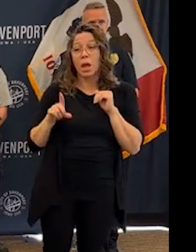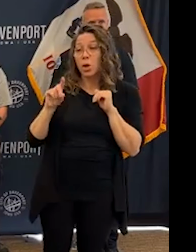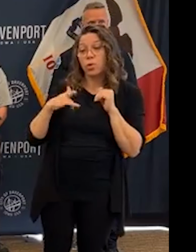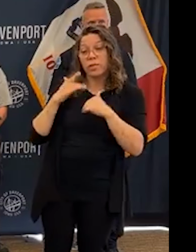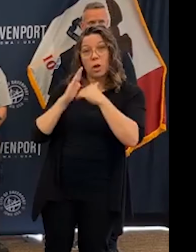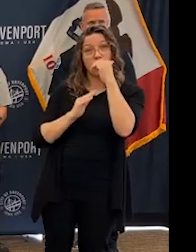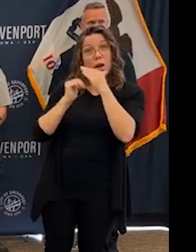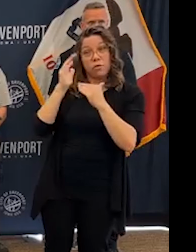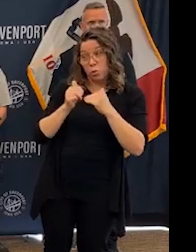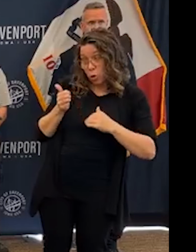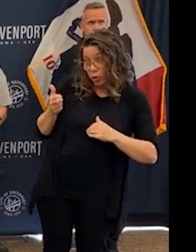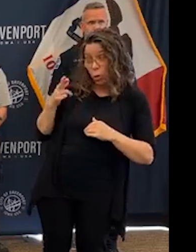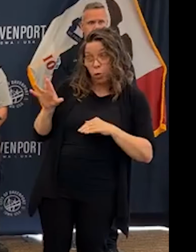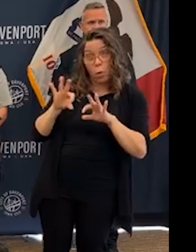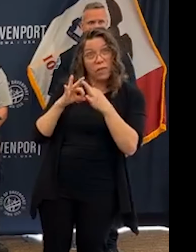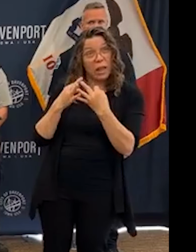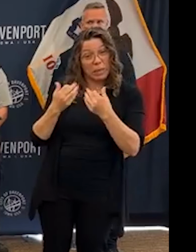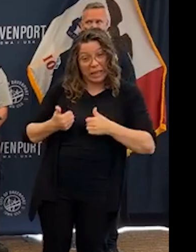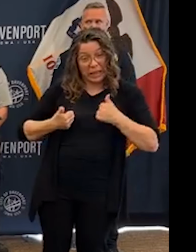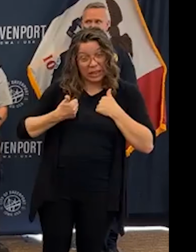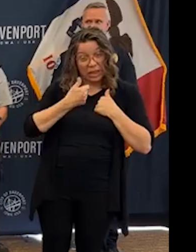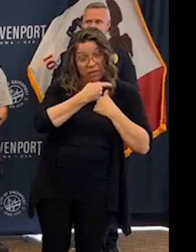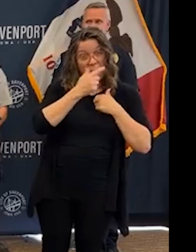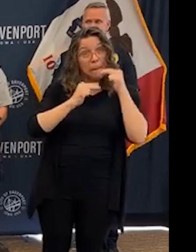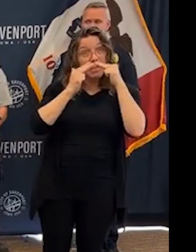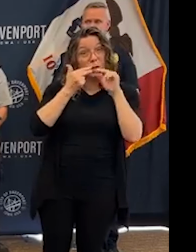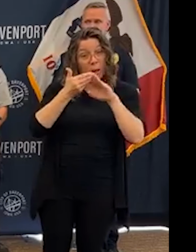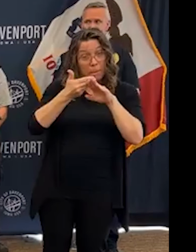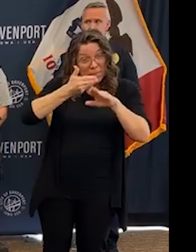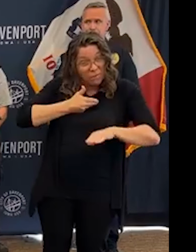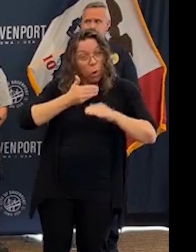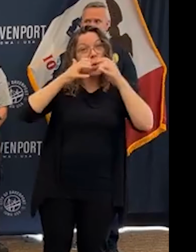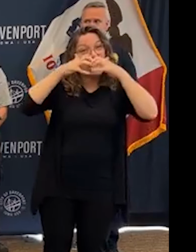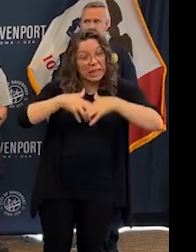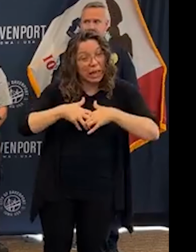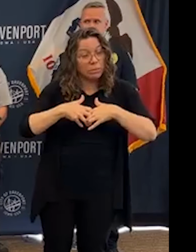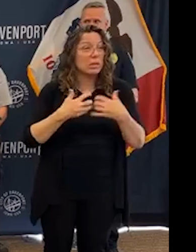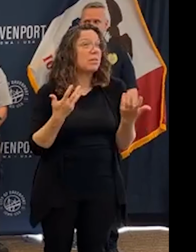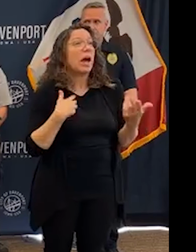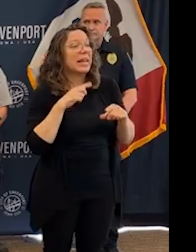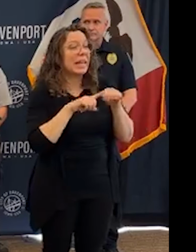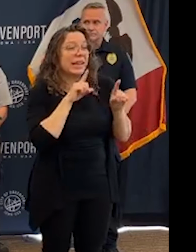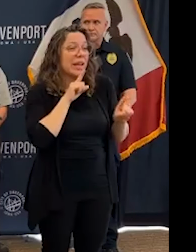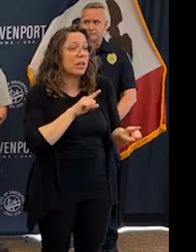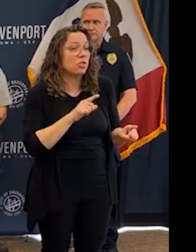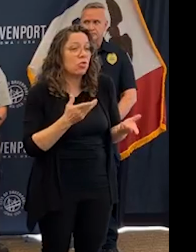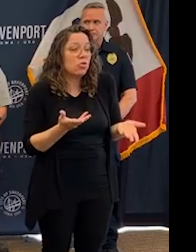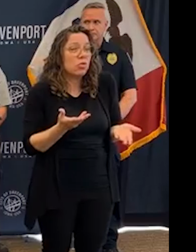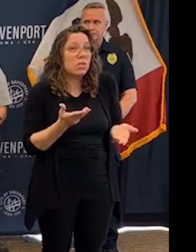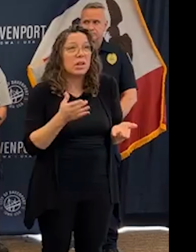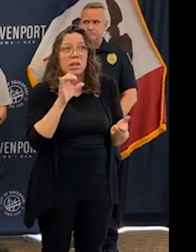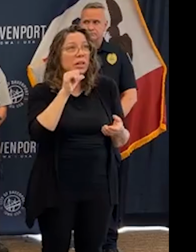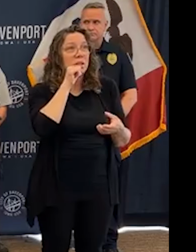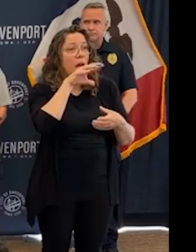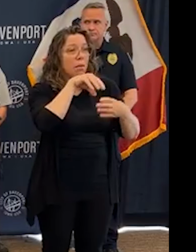or your family live in that building before it collapsed? I can't answer. That's not part of,